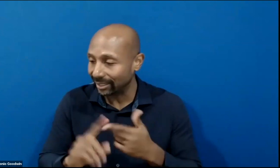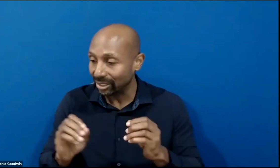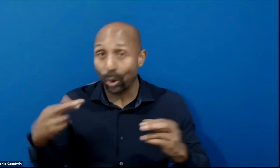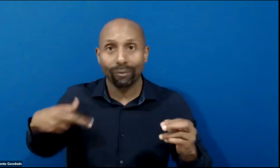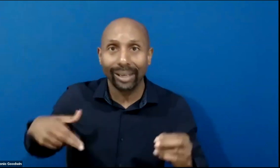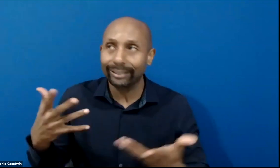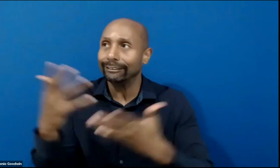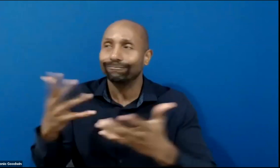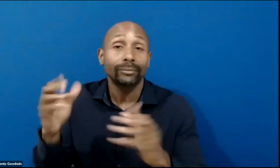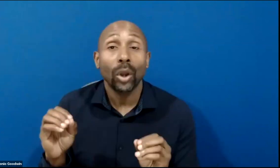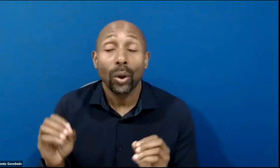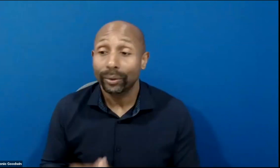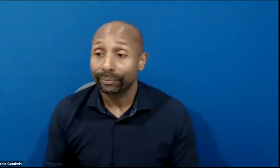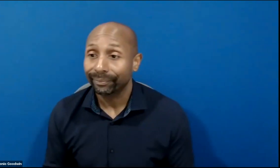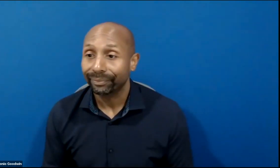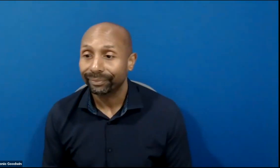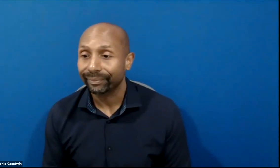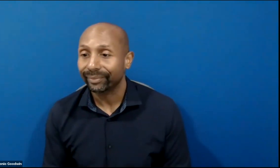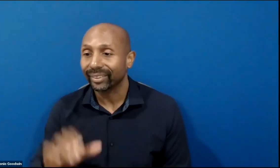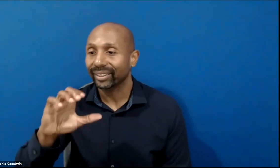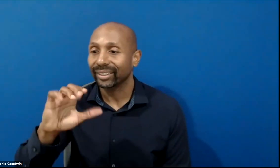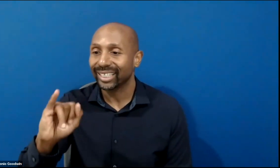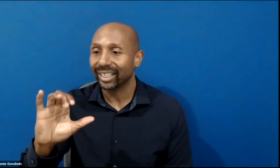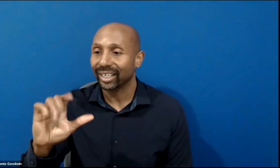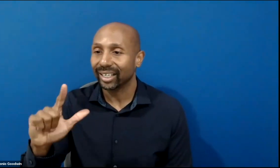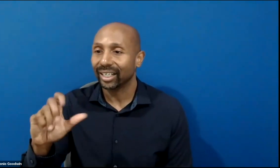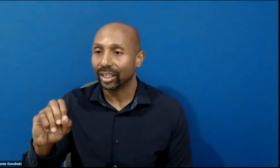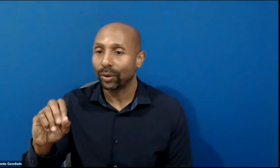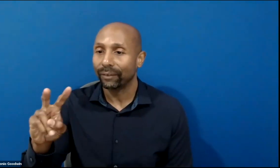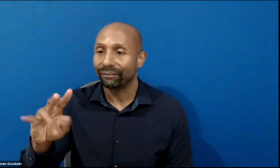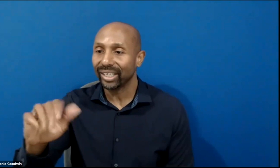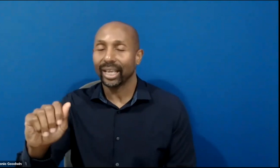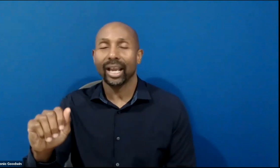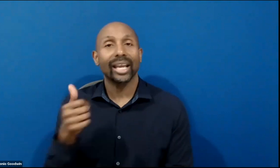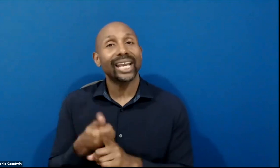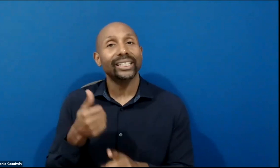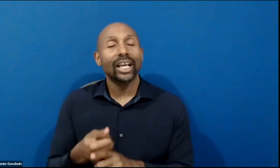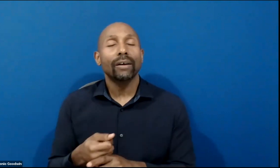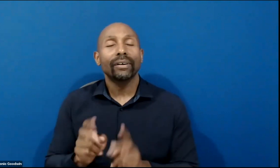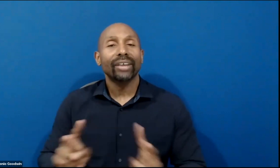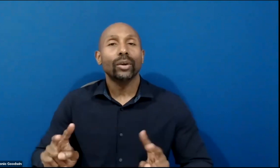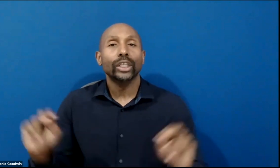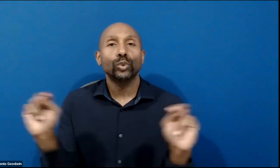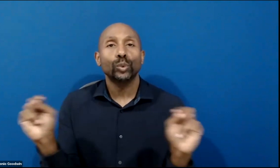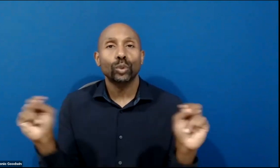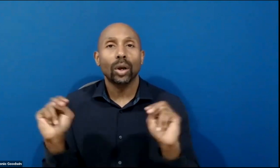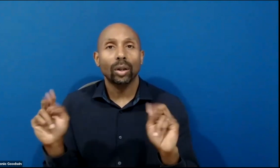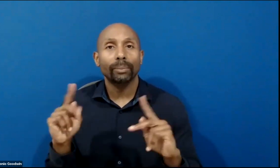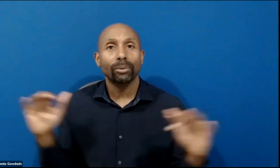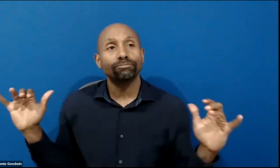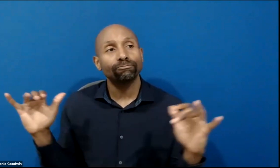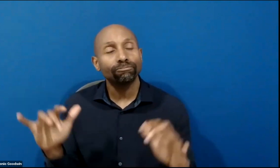the beginning a very neutral space that people appropriated for themselves. And they made it grow and